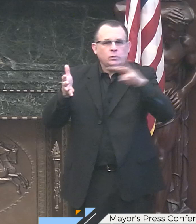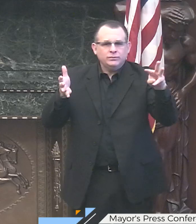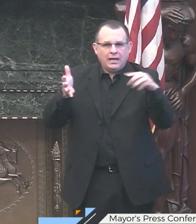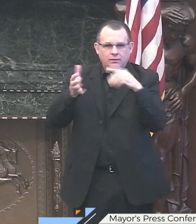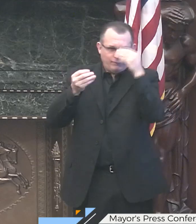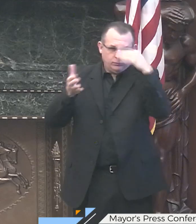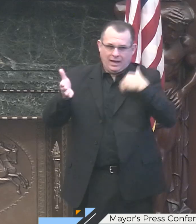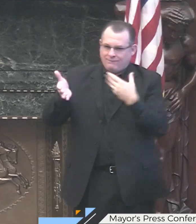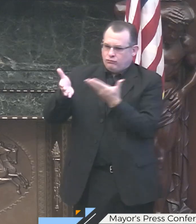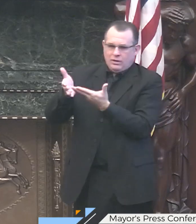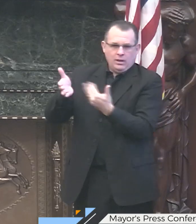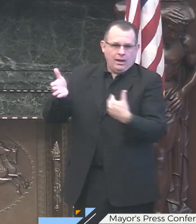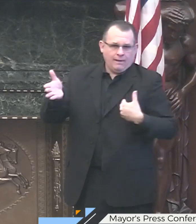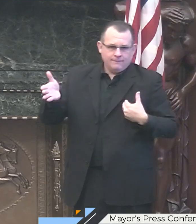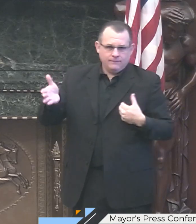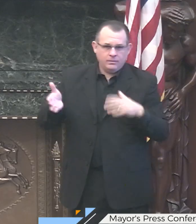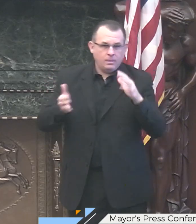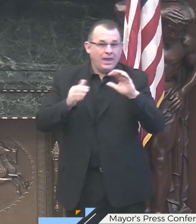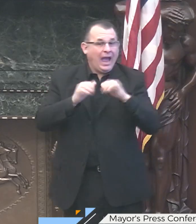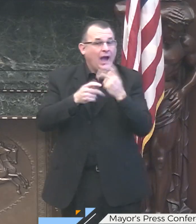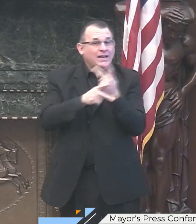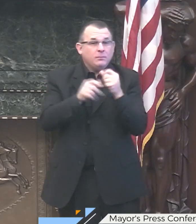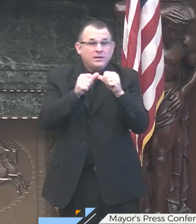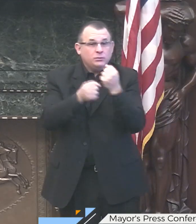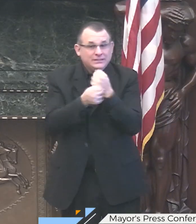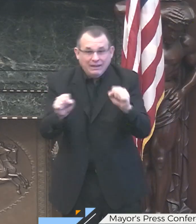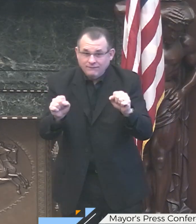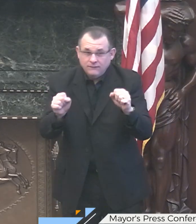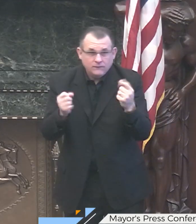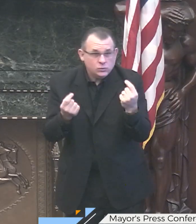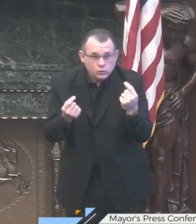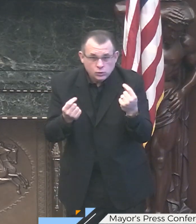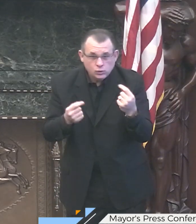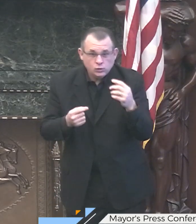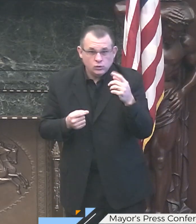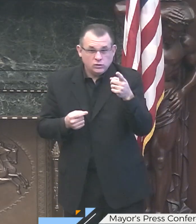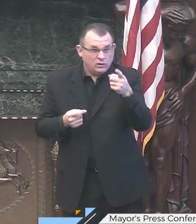needs to do to stay safe. We can't say this often enough. If you're not essential at work,